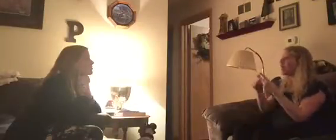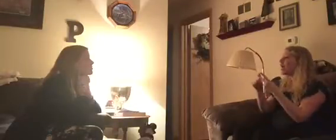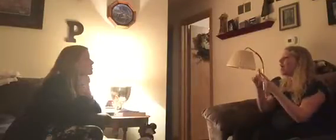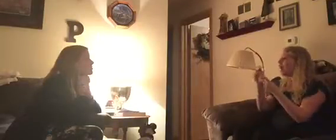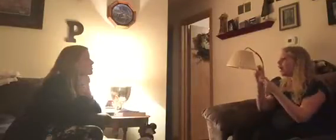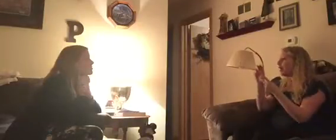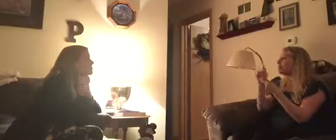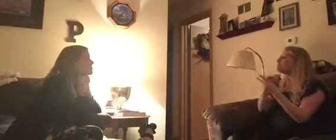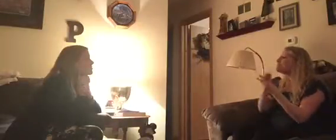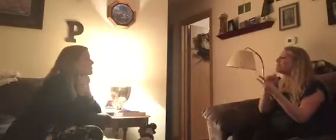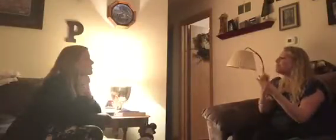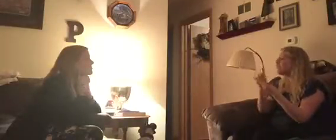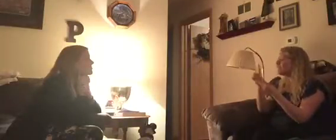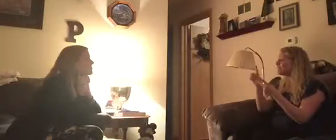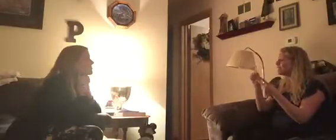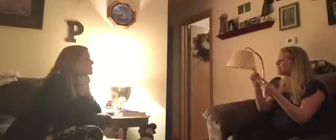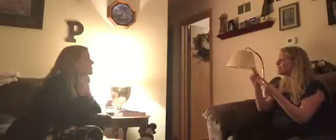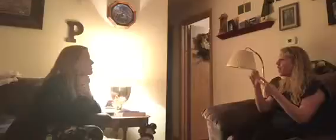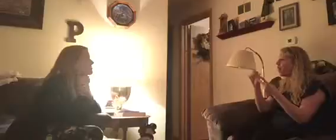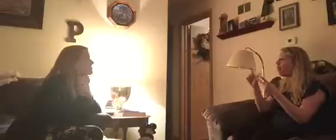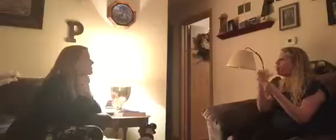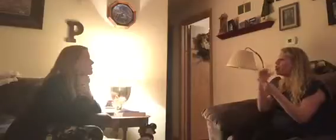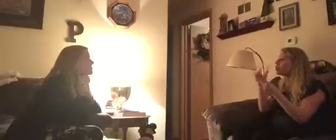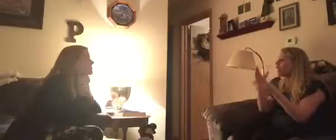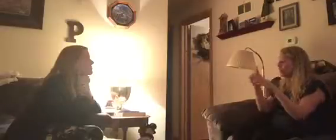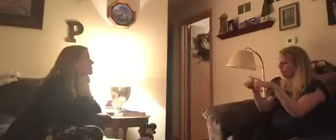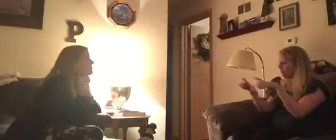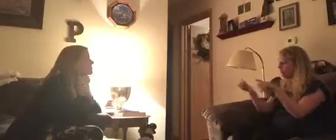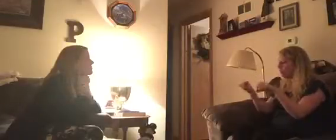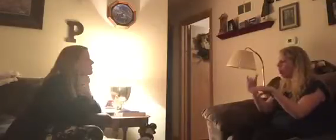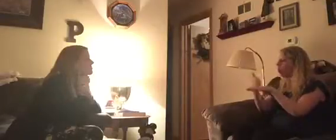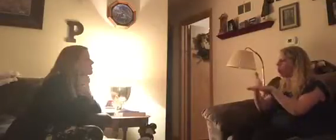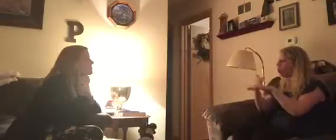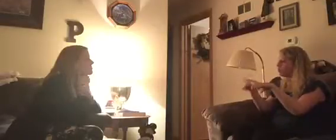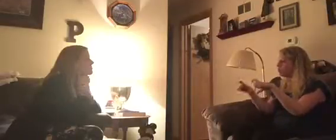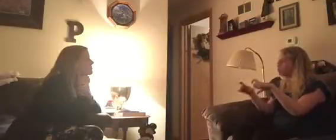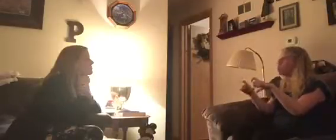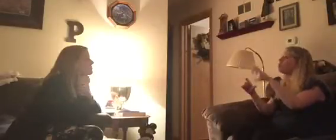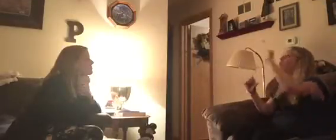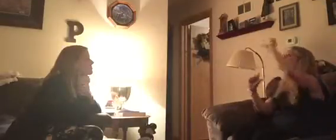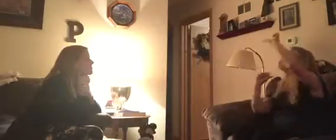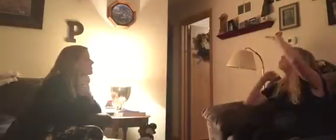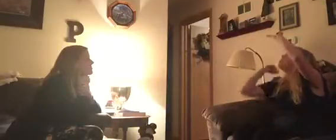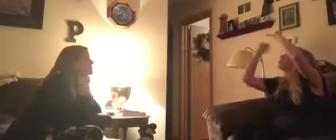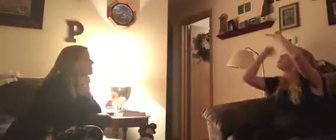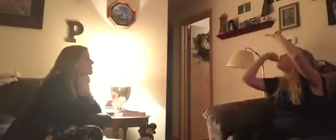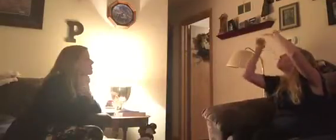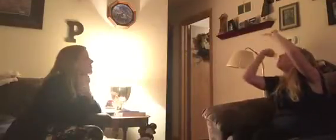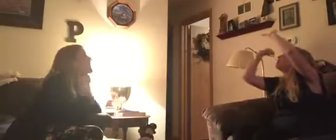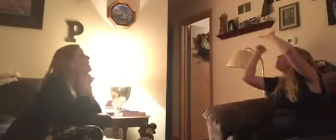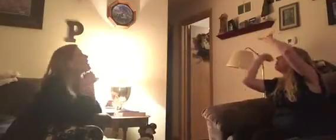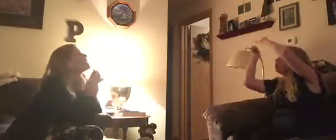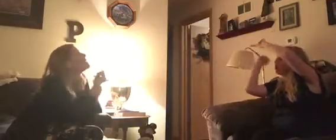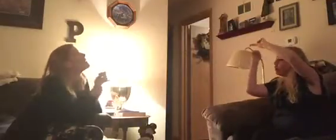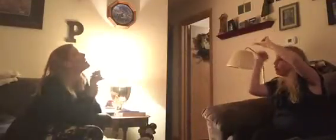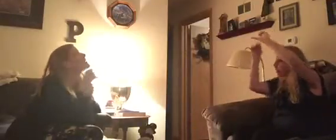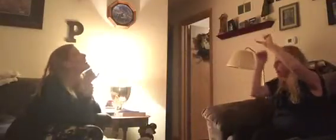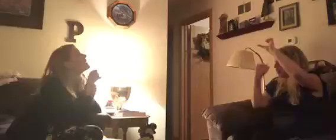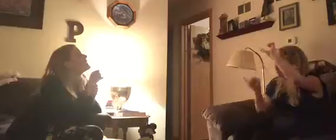of a metal piece of block or what have you, so to speak, and then we'll actually kind of put that on one side and then hammer it